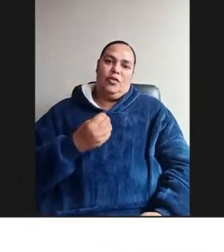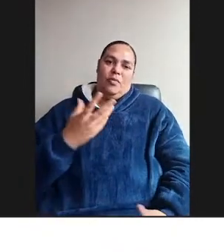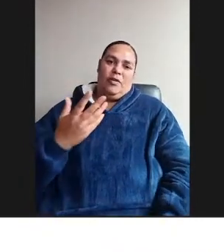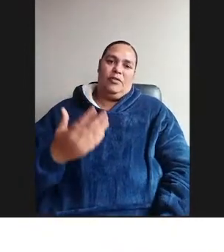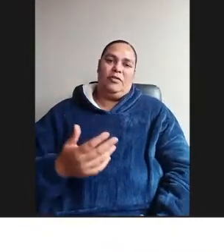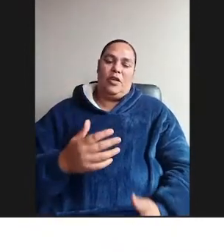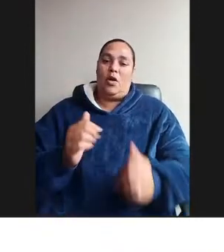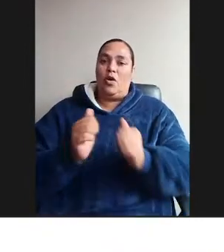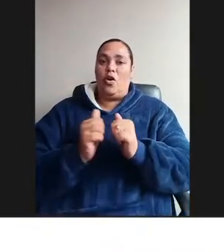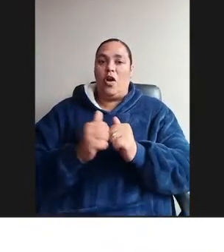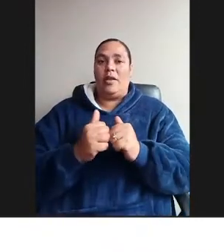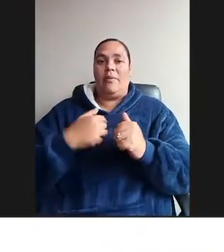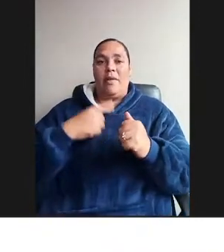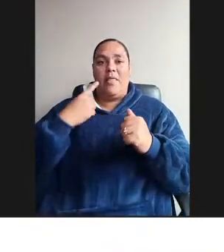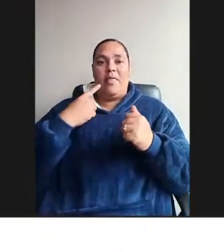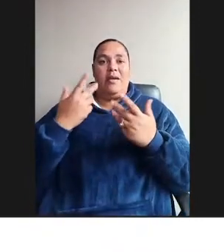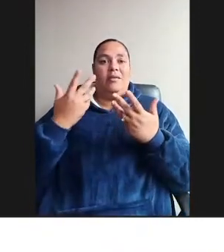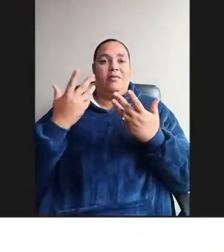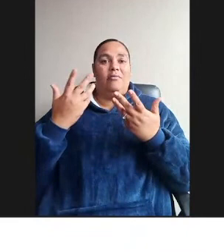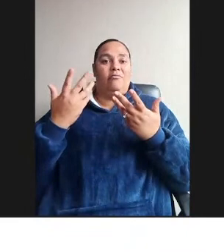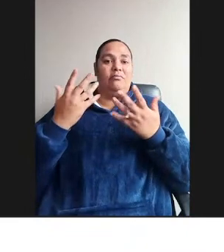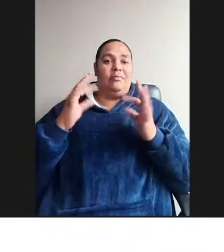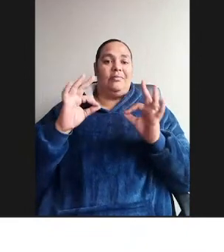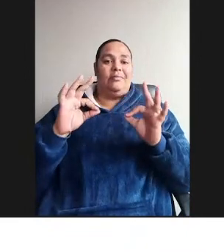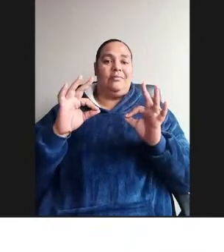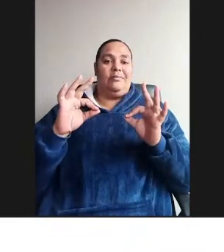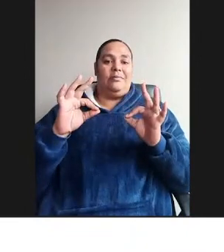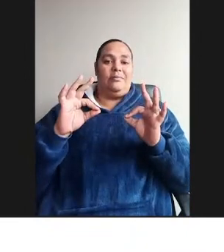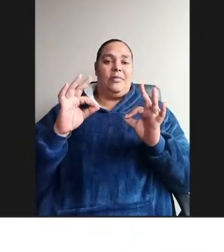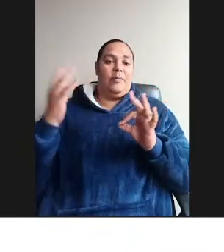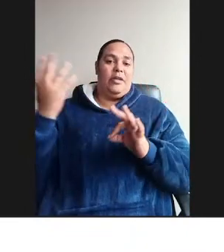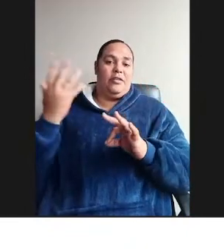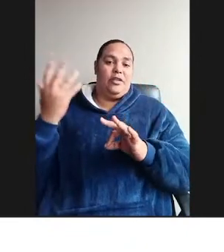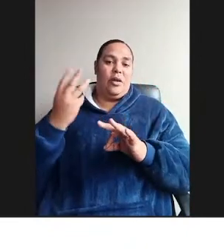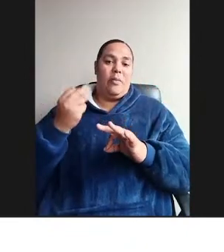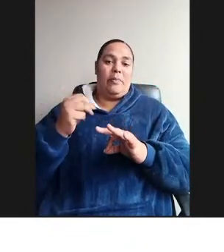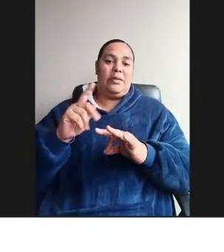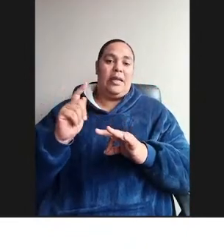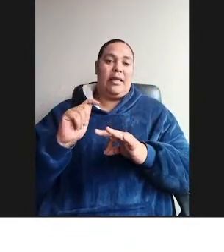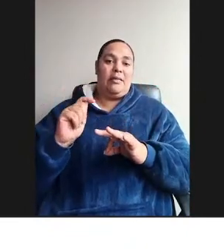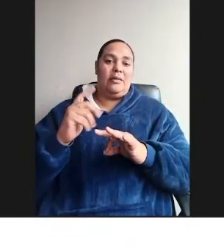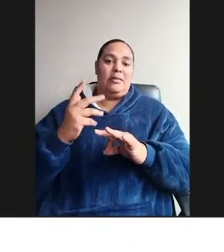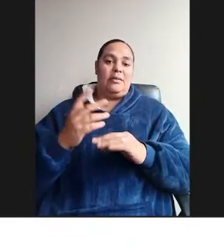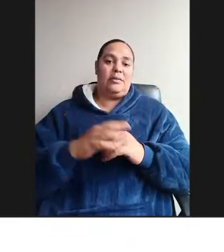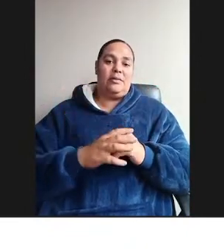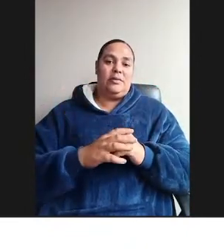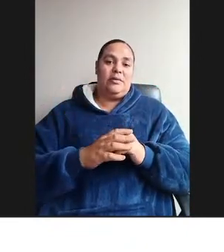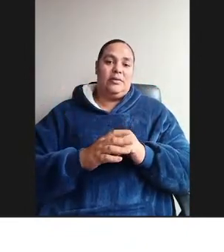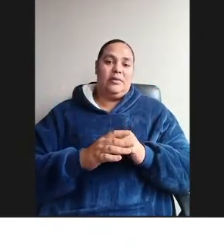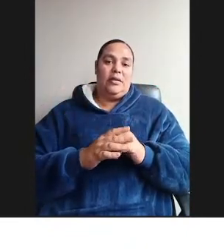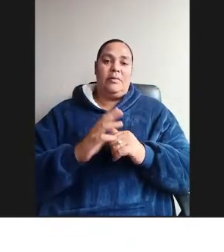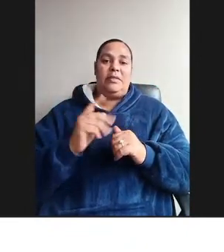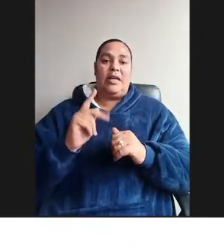think that deals with that presentation. Mr. Titus, Mr. Kezwa, you wanted to